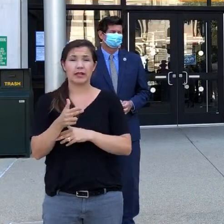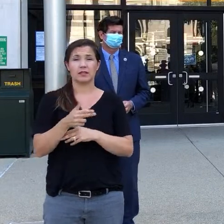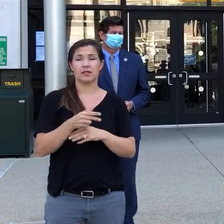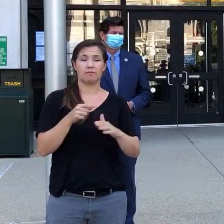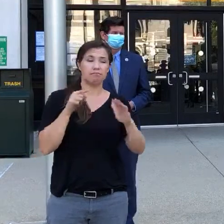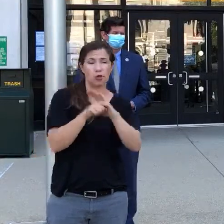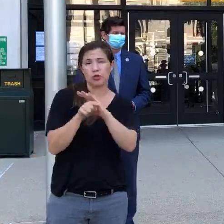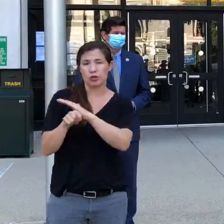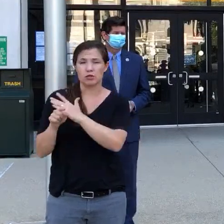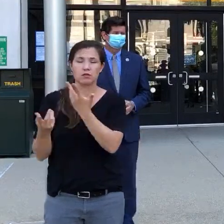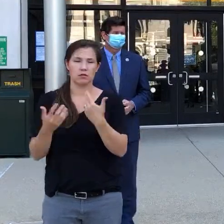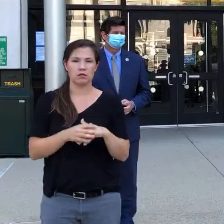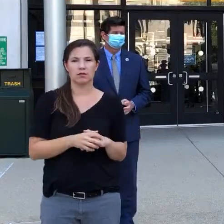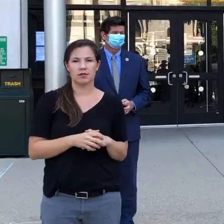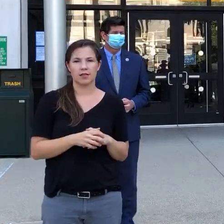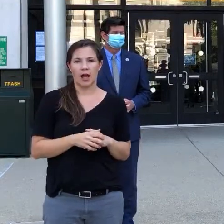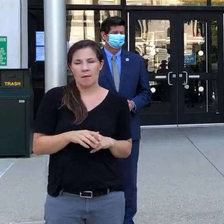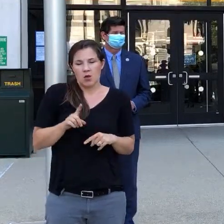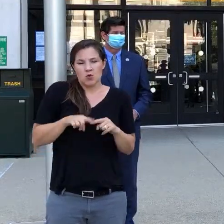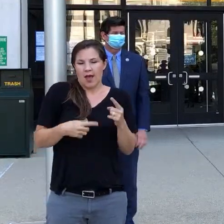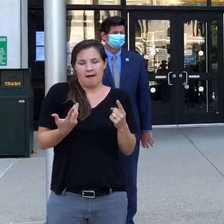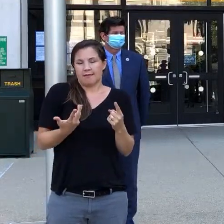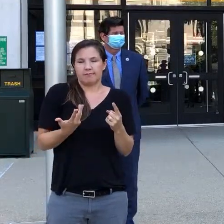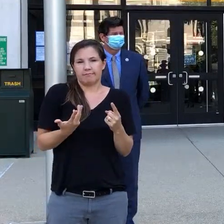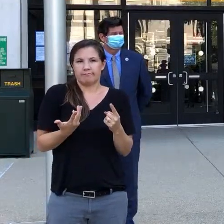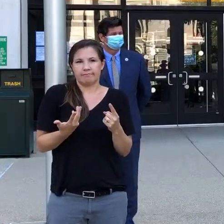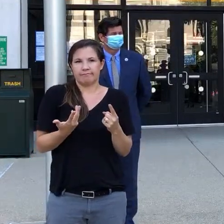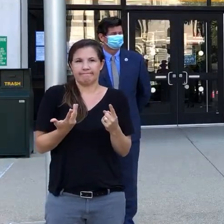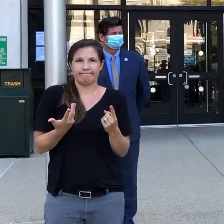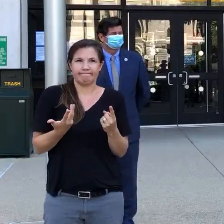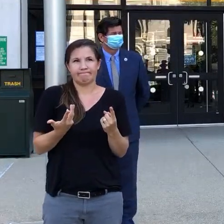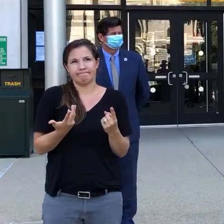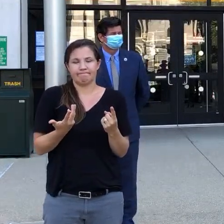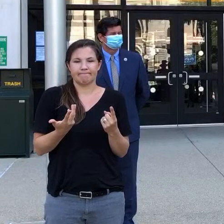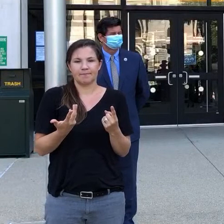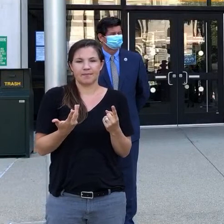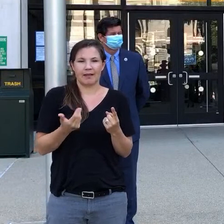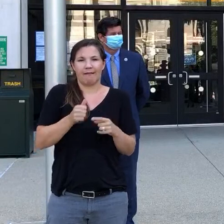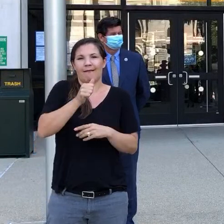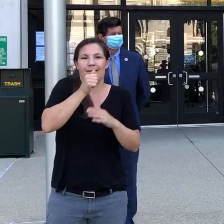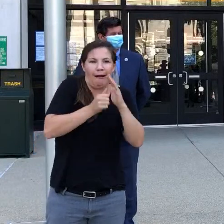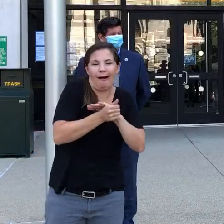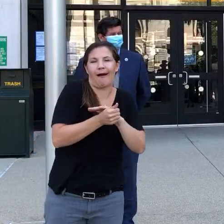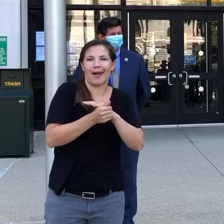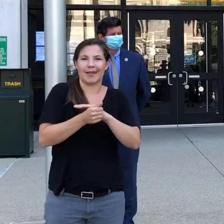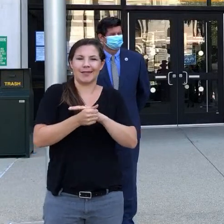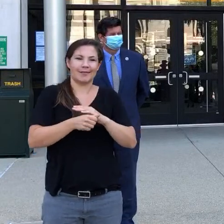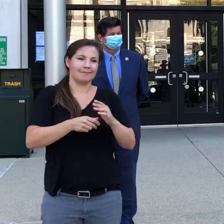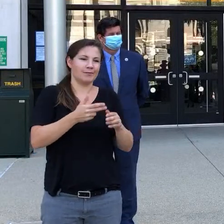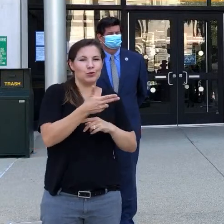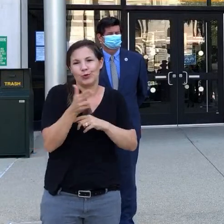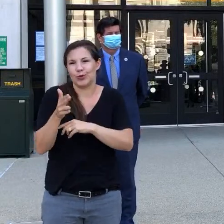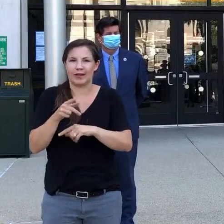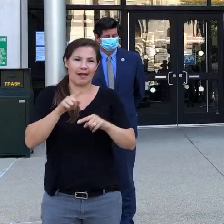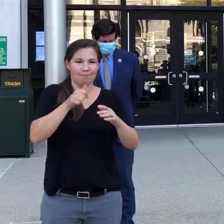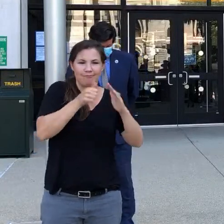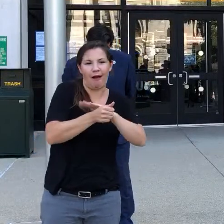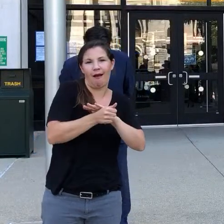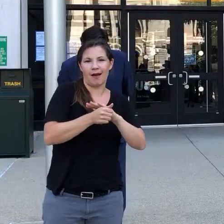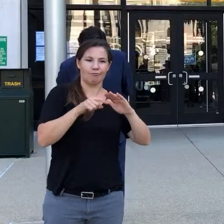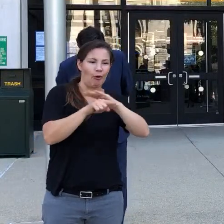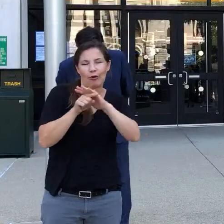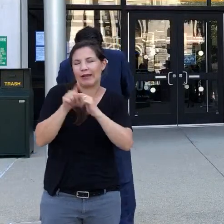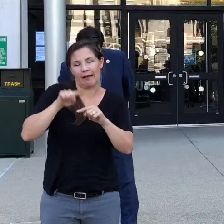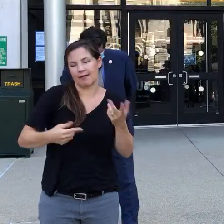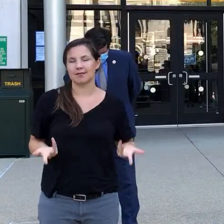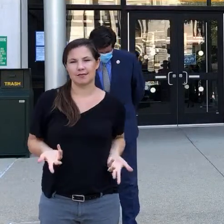homicides. You can't take a shooting or a homicide really in ground or underground or in-house.